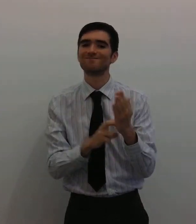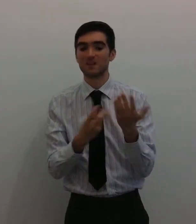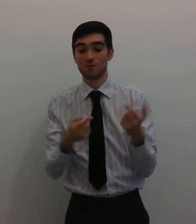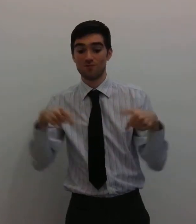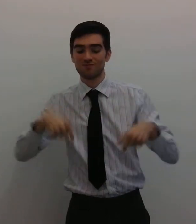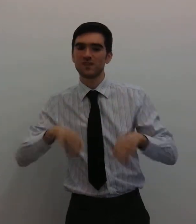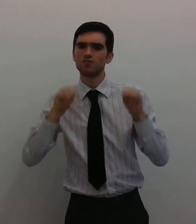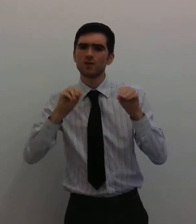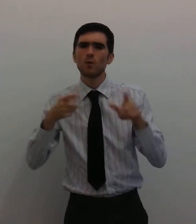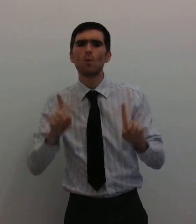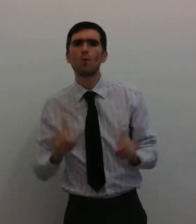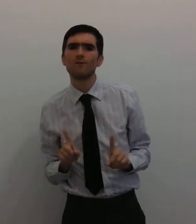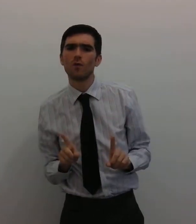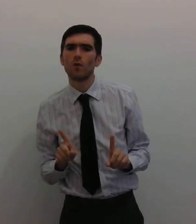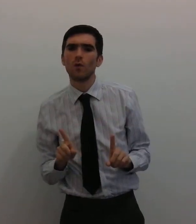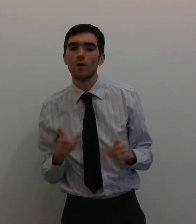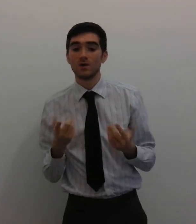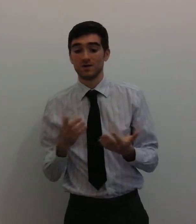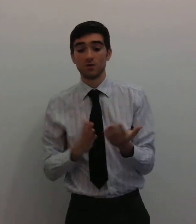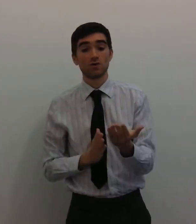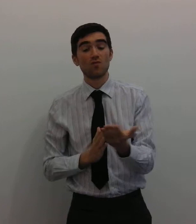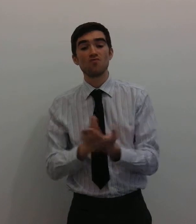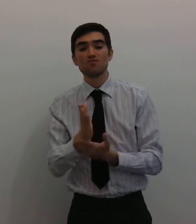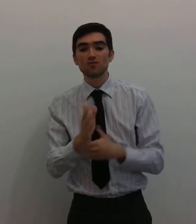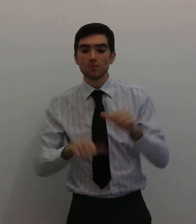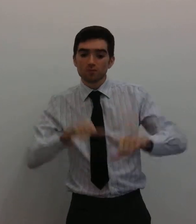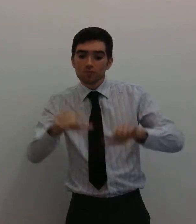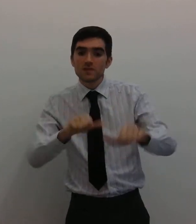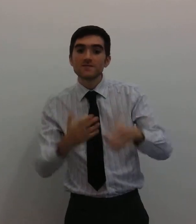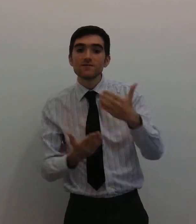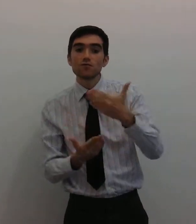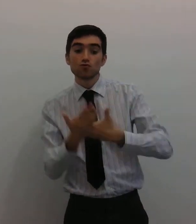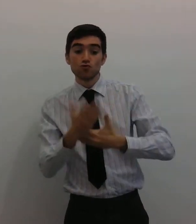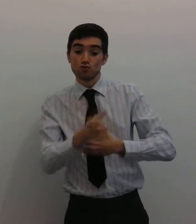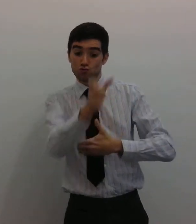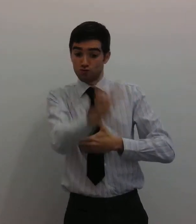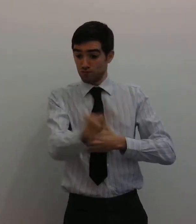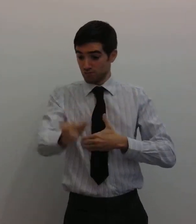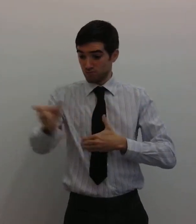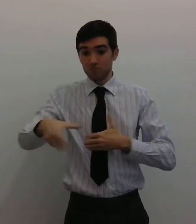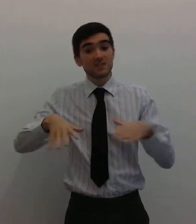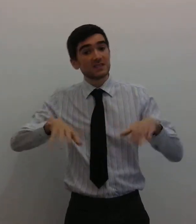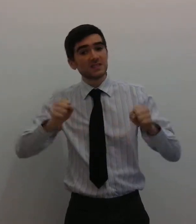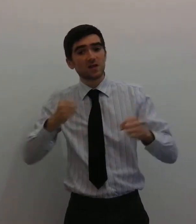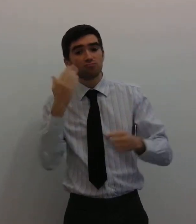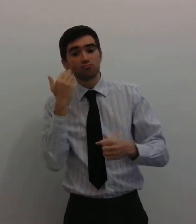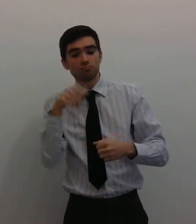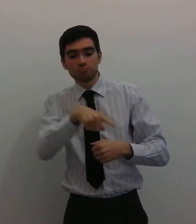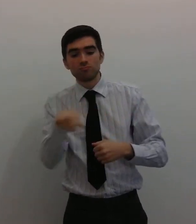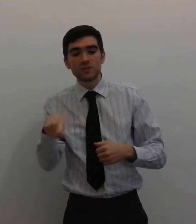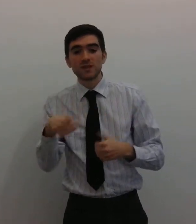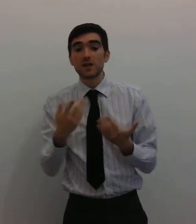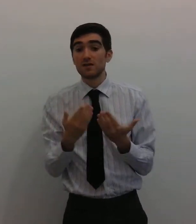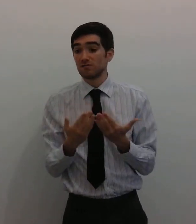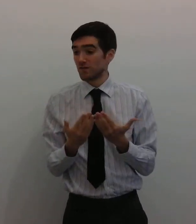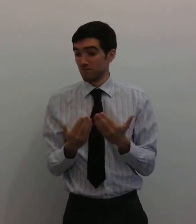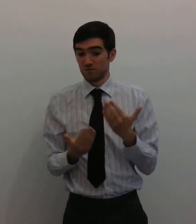is to go through with all new starters at Hempsons and anybody that wishes to attend this as a